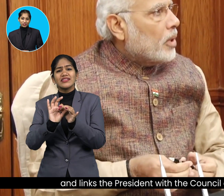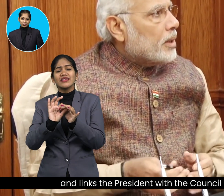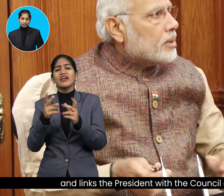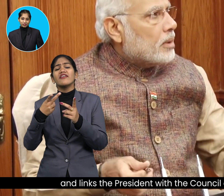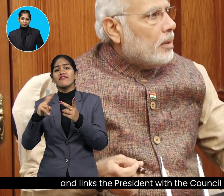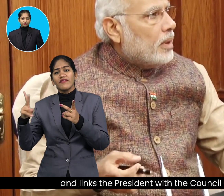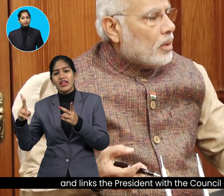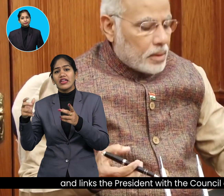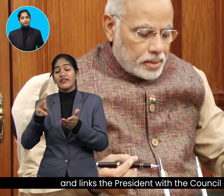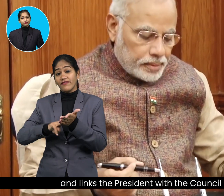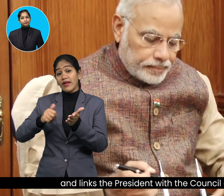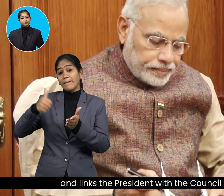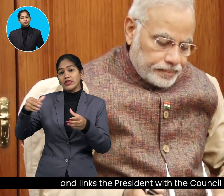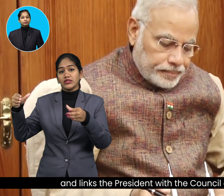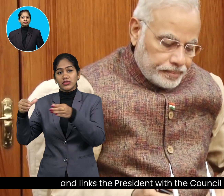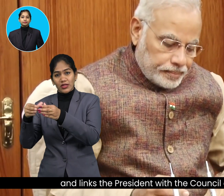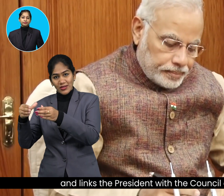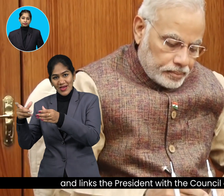of Ministers.